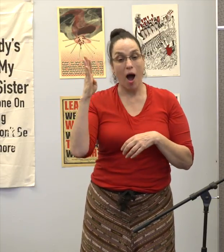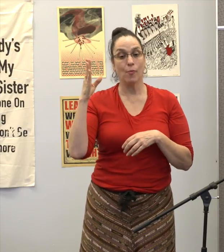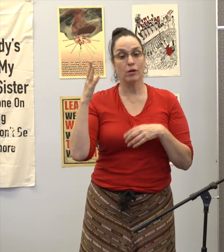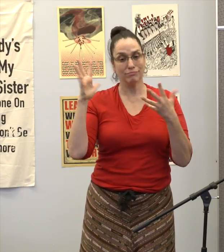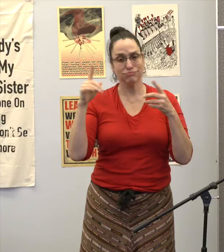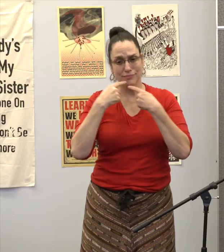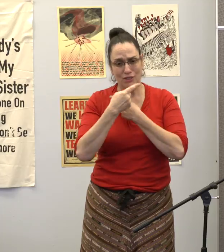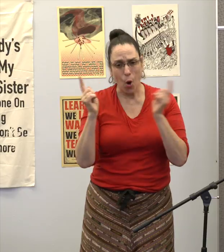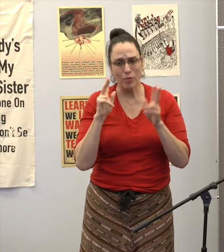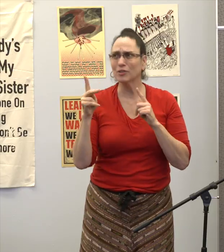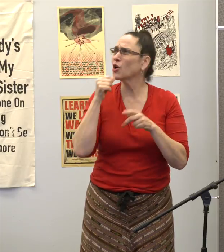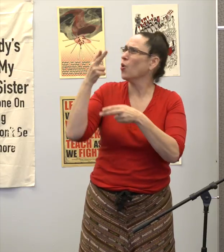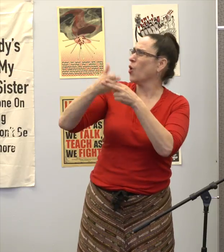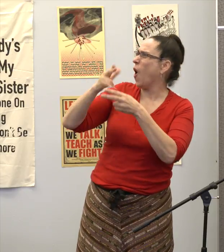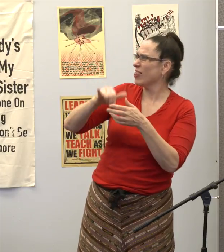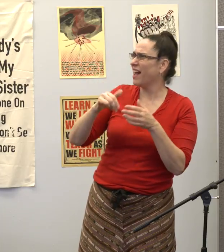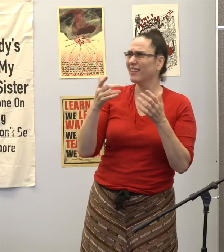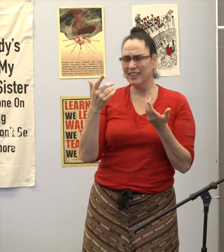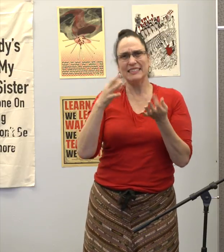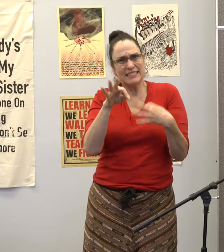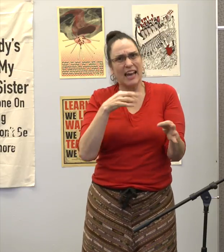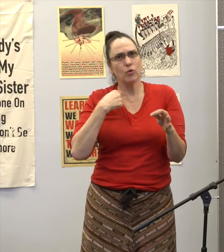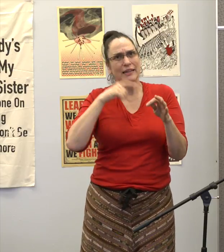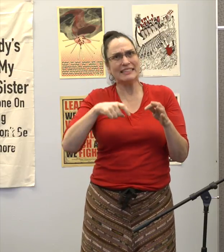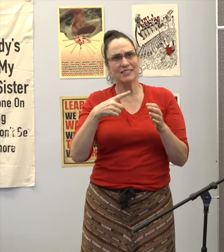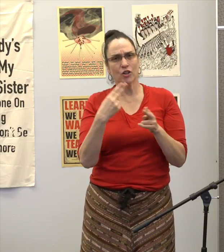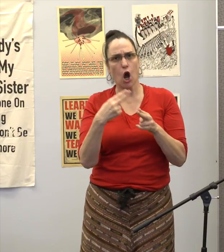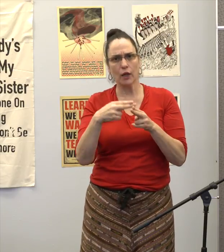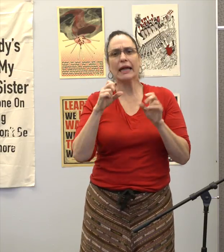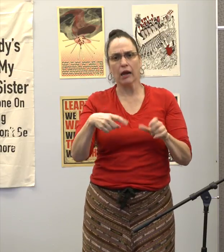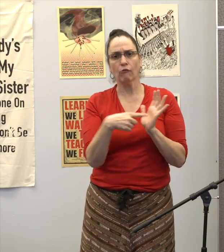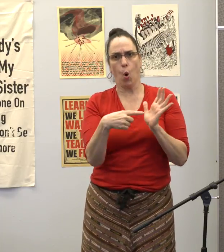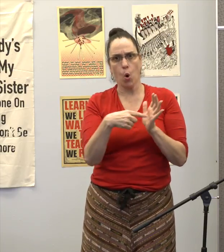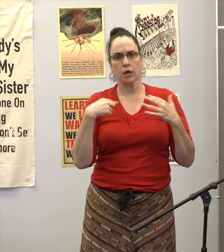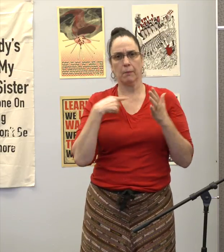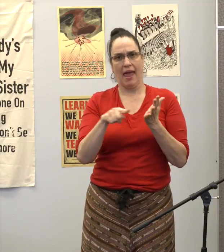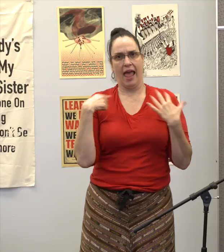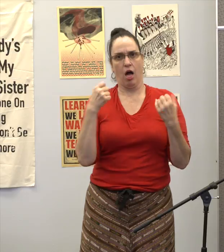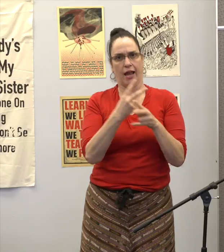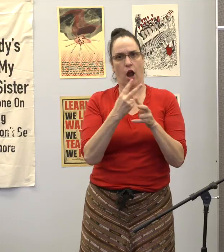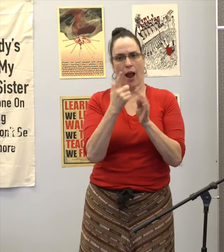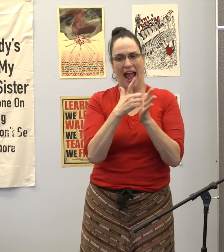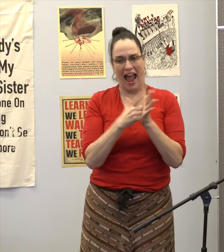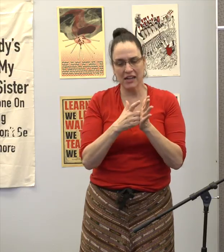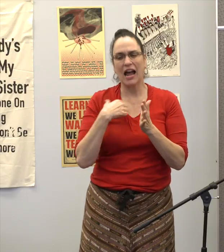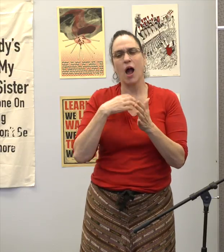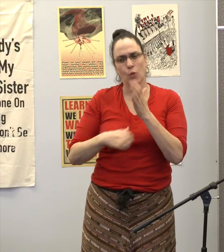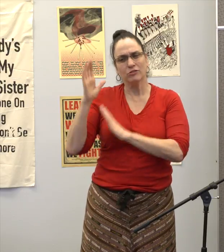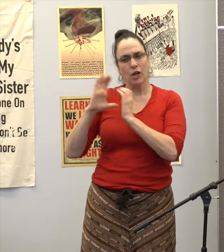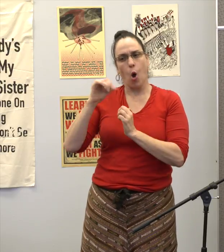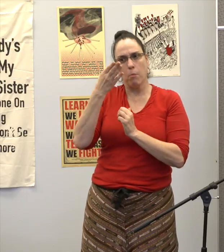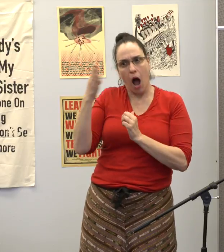that, you know, the Affordable Care Act. And I wish when Democrats had the House and the presidency, they would have gone on and